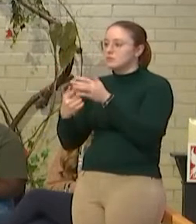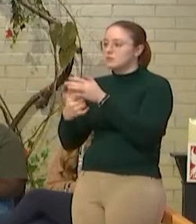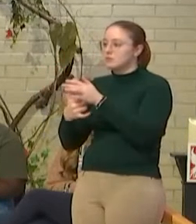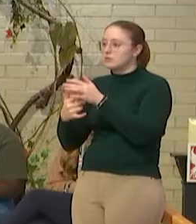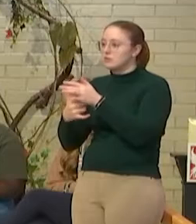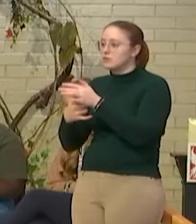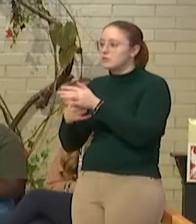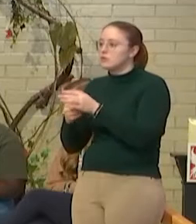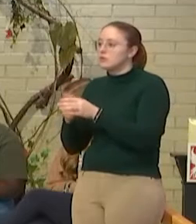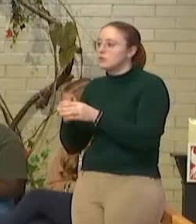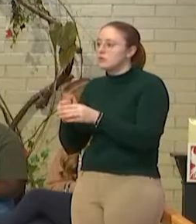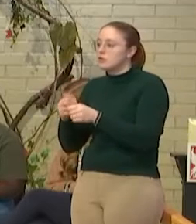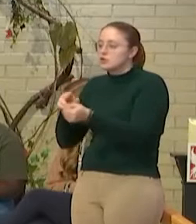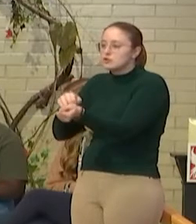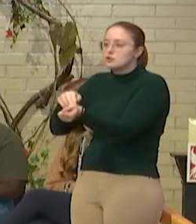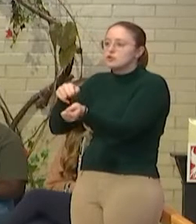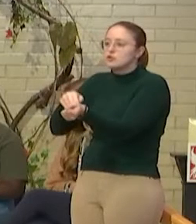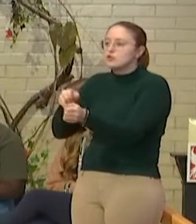with ADHD.